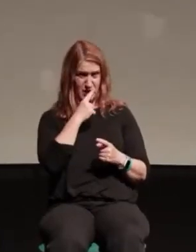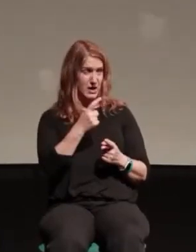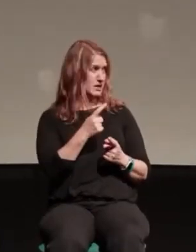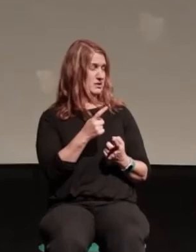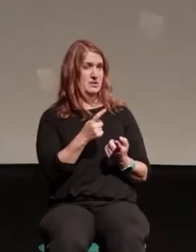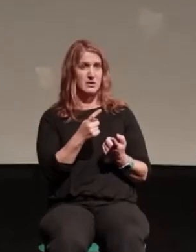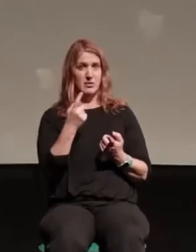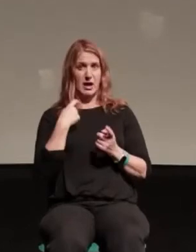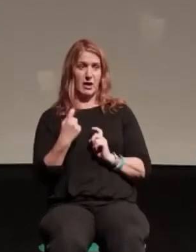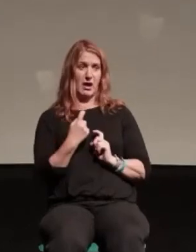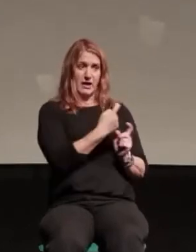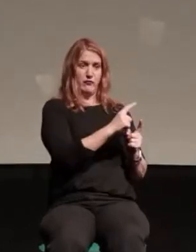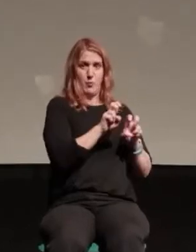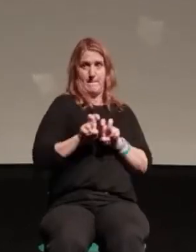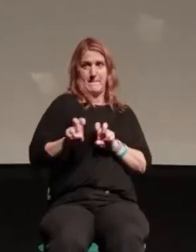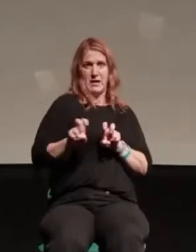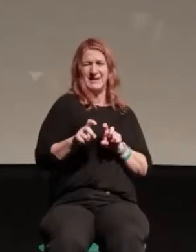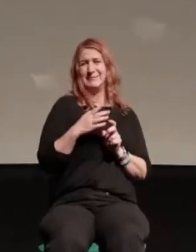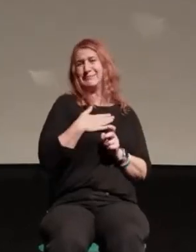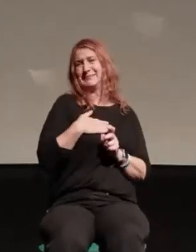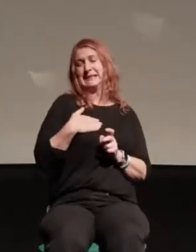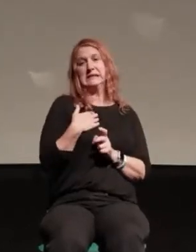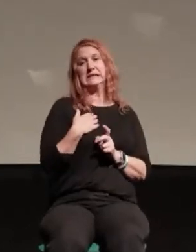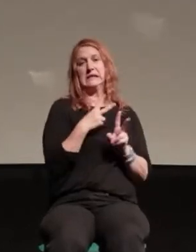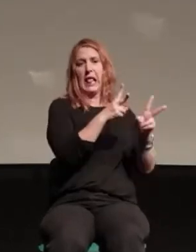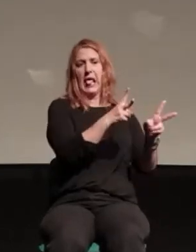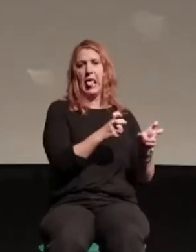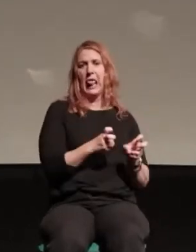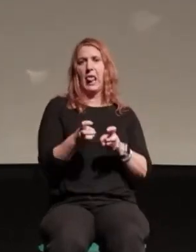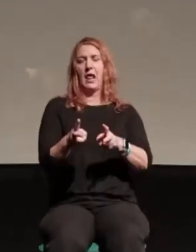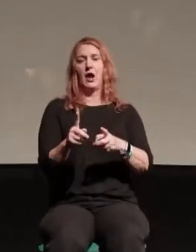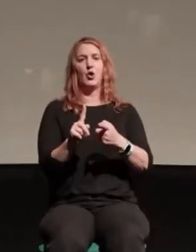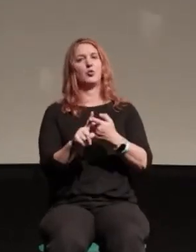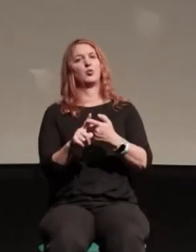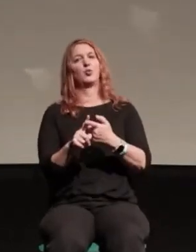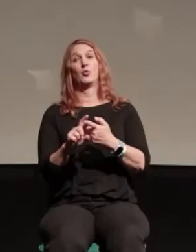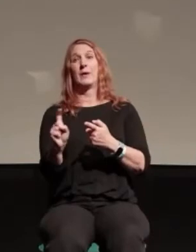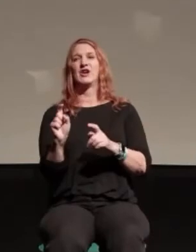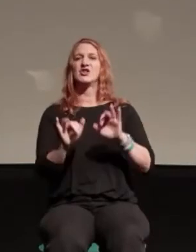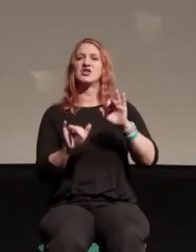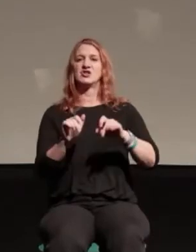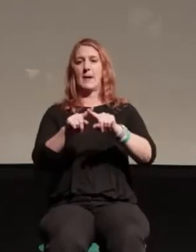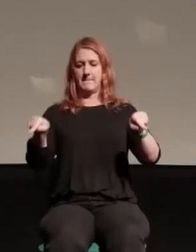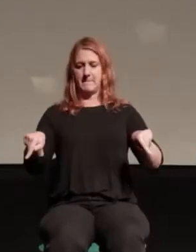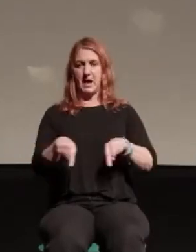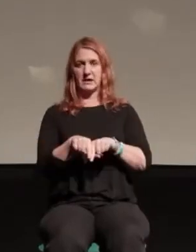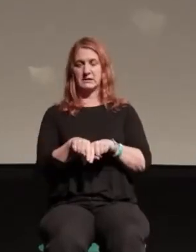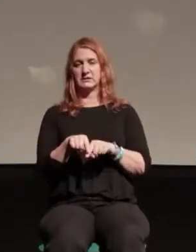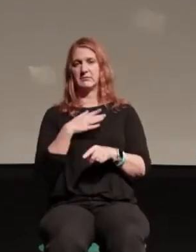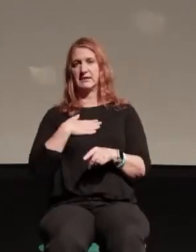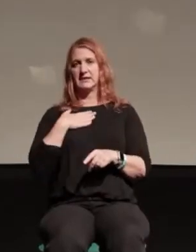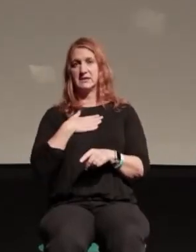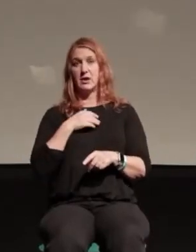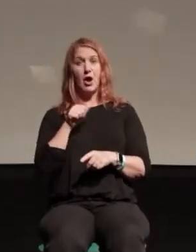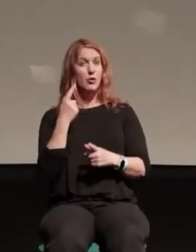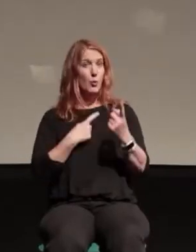you will have to ask you to kindly copy and paste your question into the chat box. Any